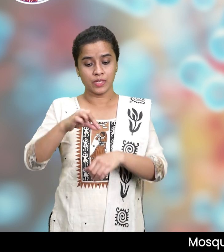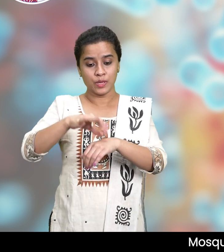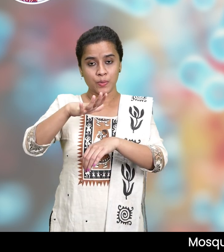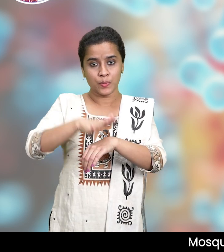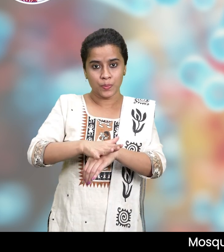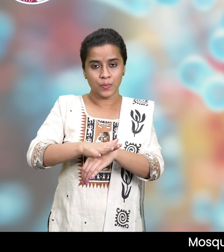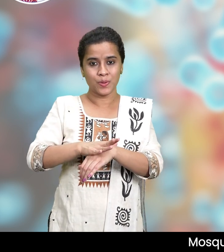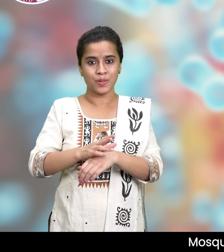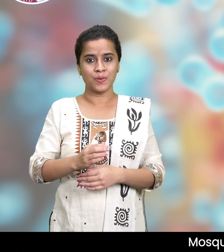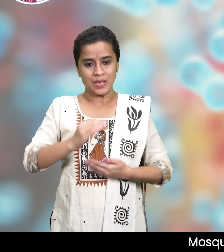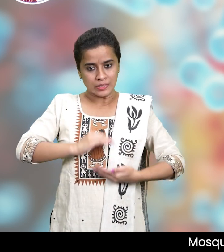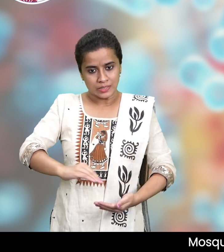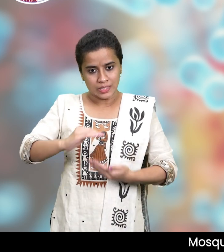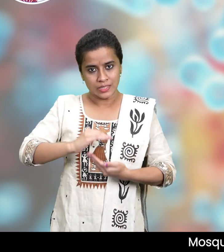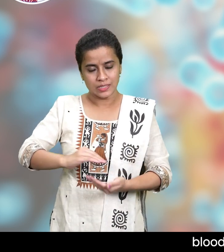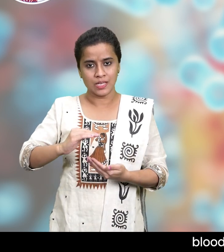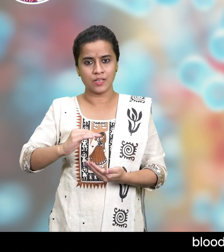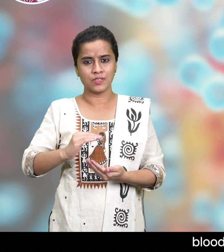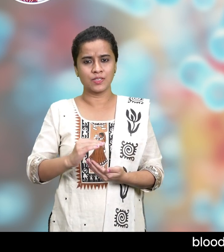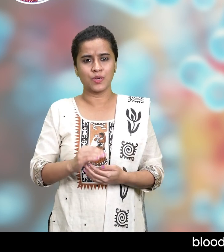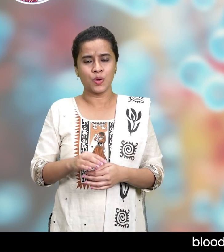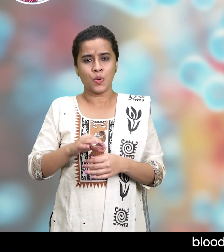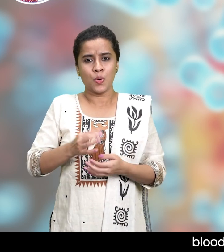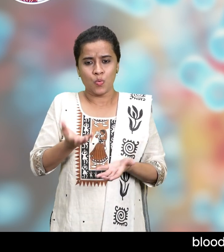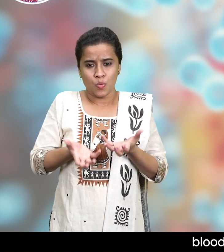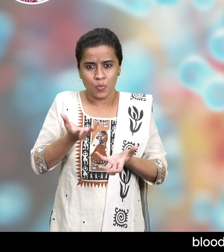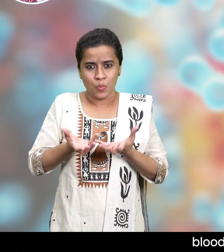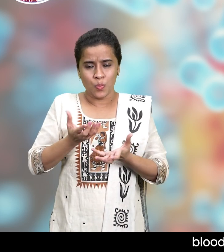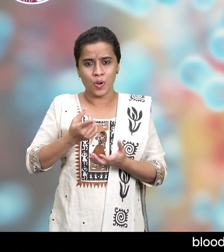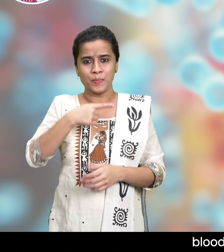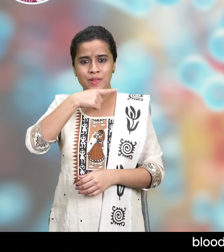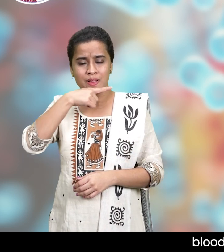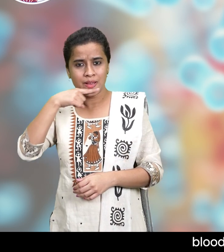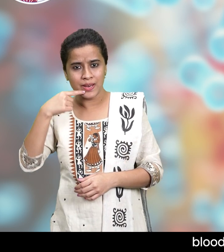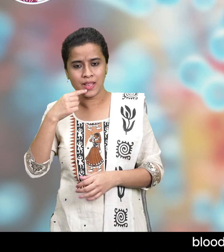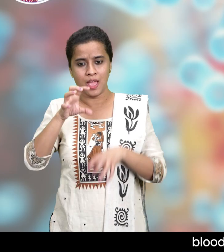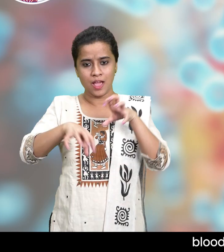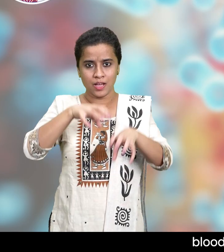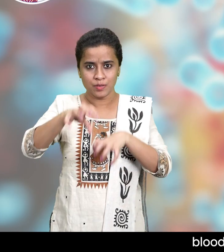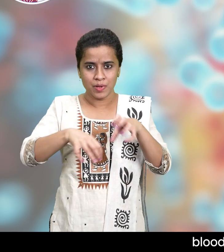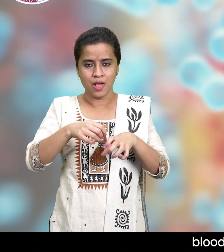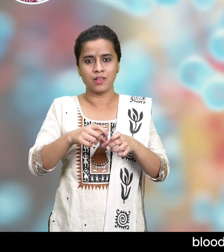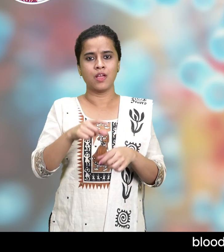Mosquitoes feed on many warm-blooded animals, including us.